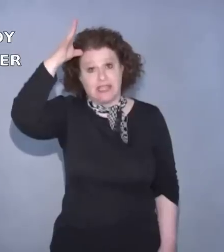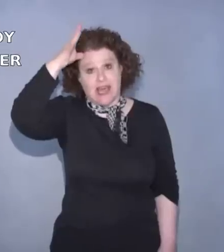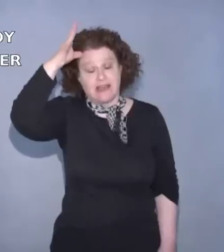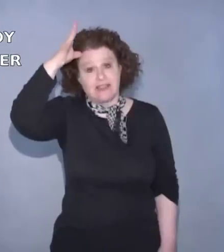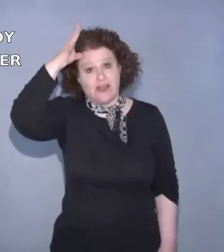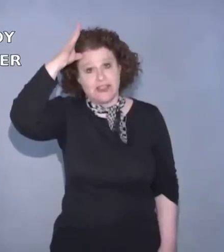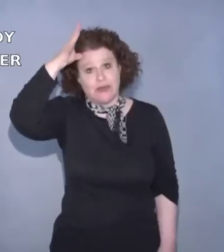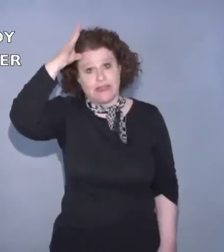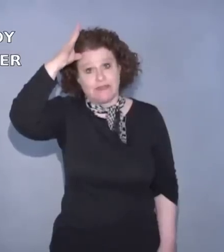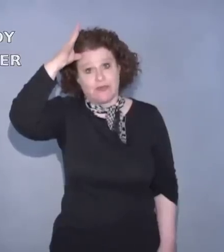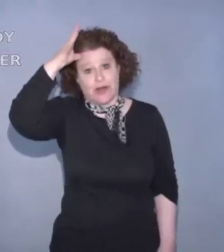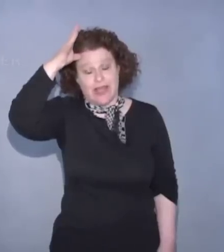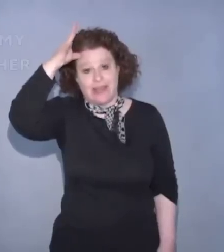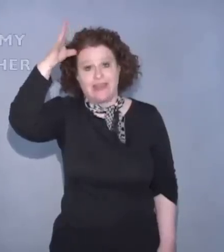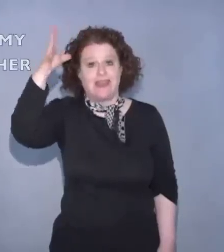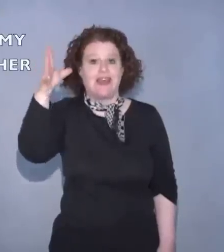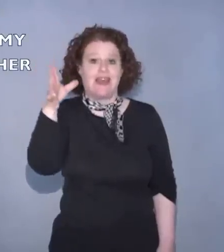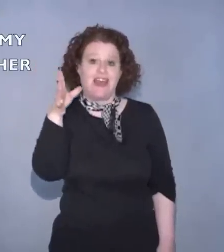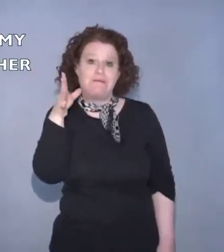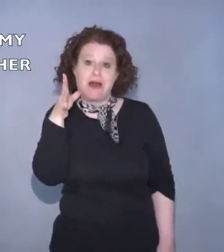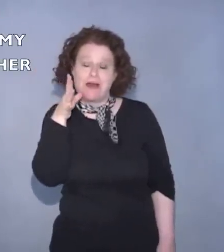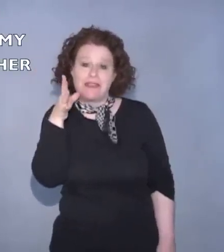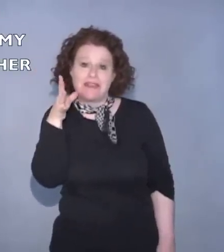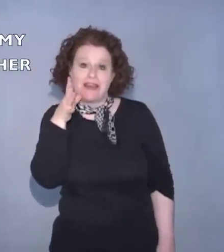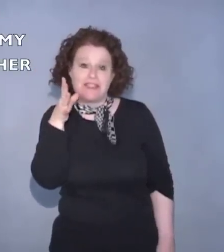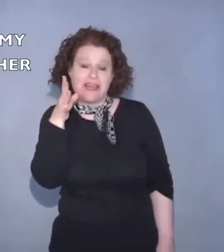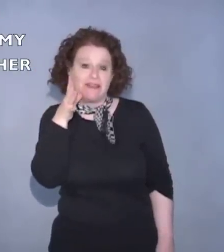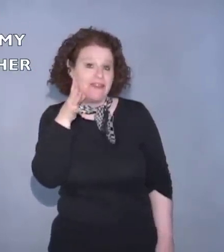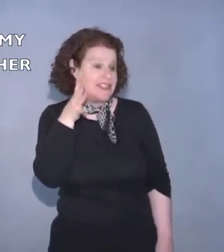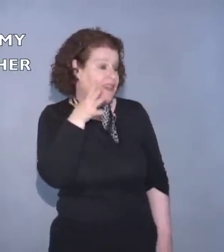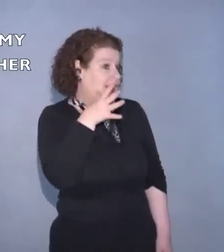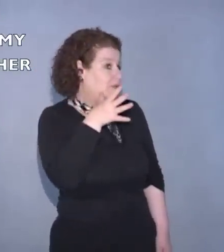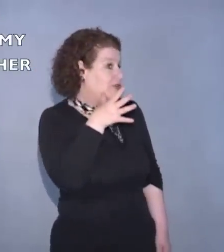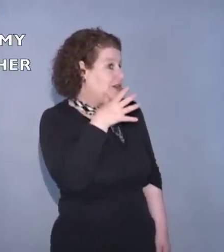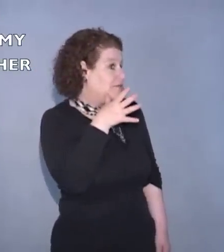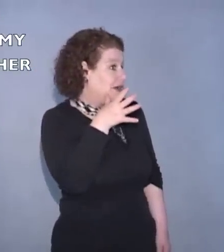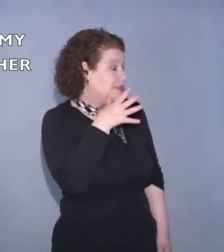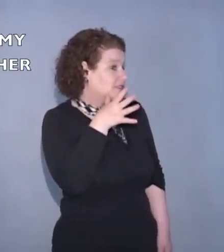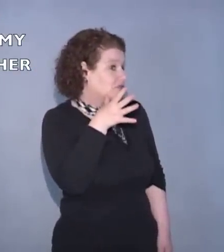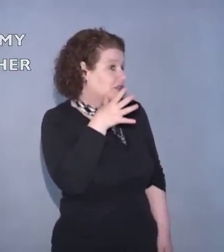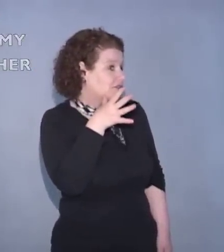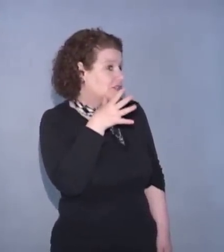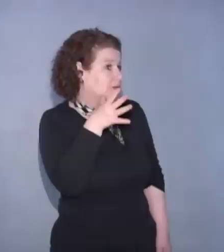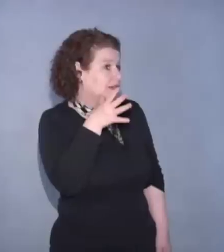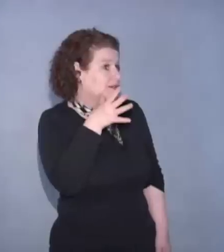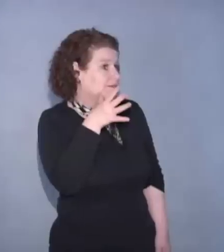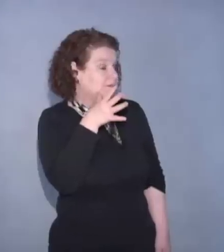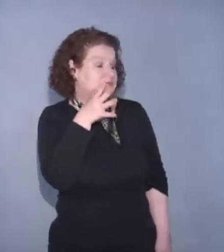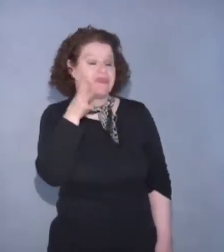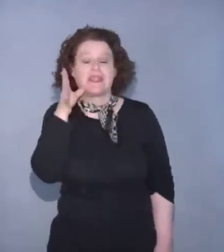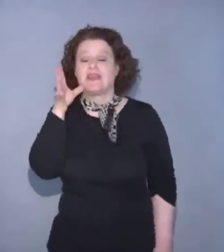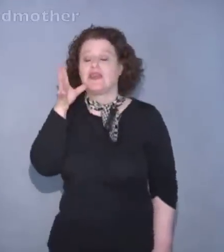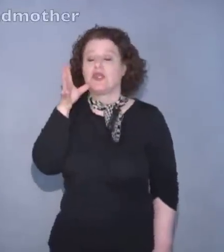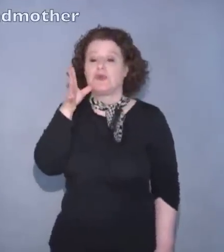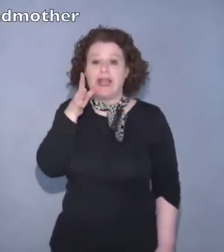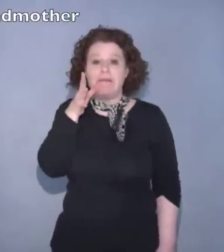dad is also on the forehead. And mom is now down on the side where that bonnet string used to be.